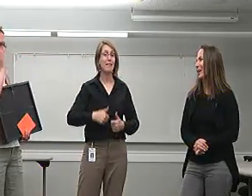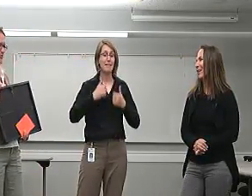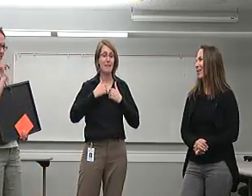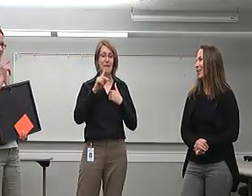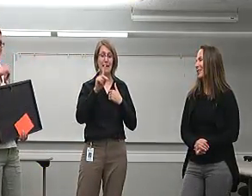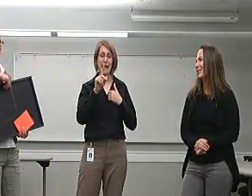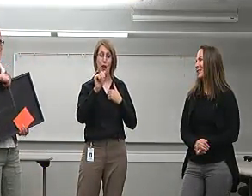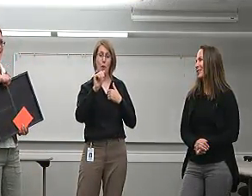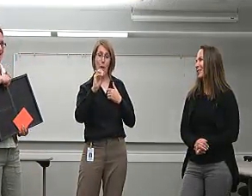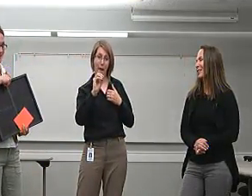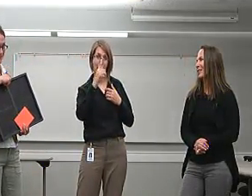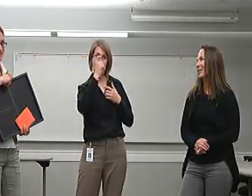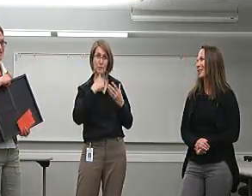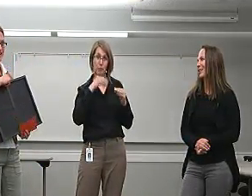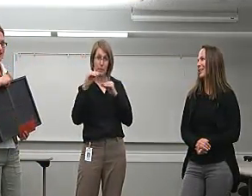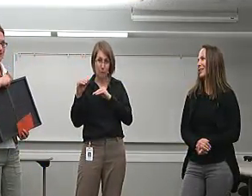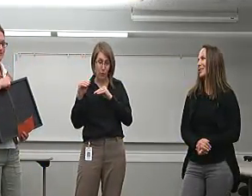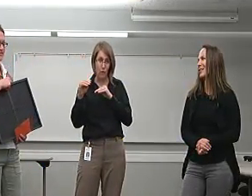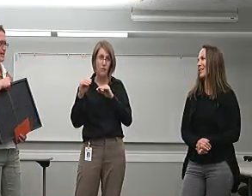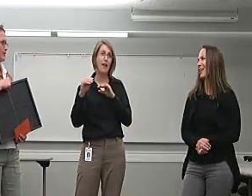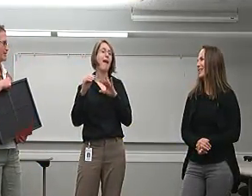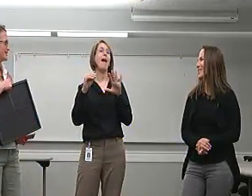and I lived at the KOA for 10 weeks.